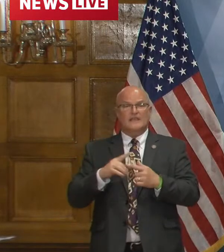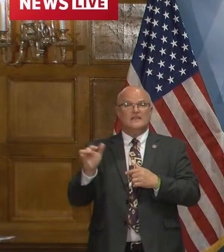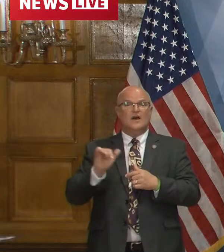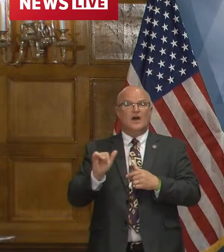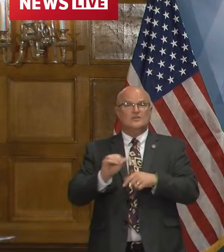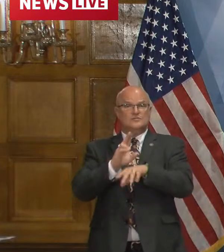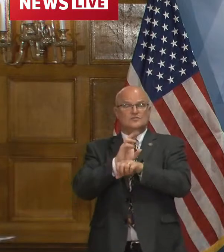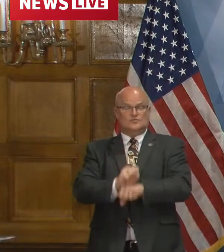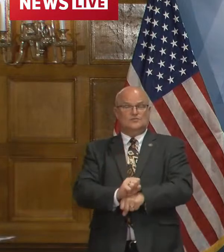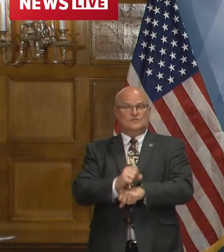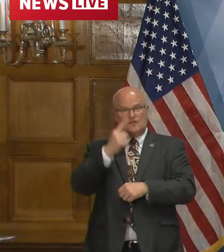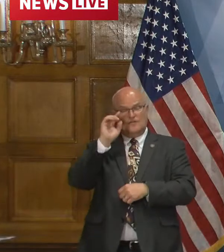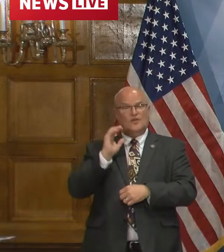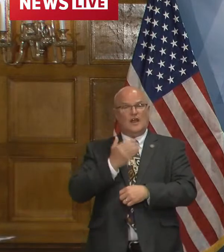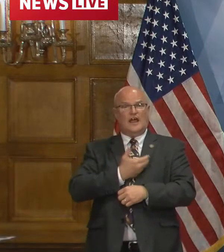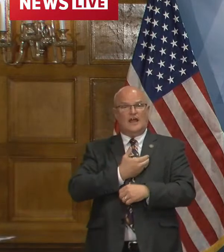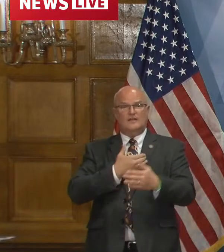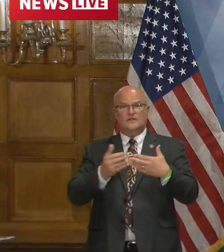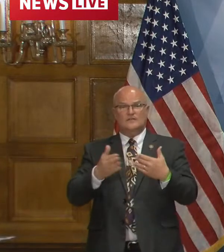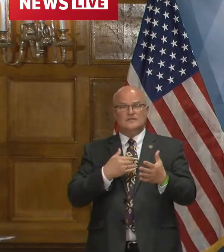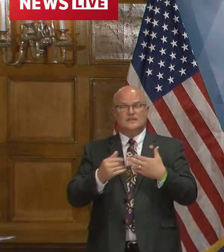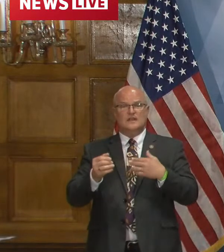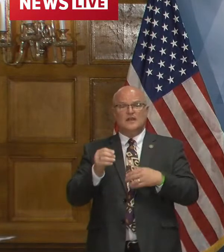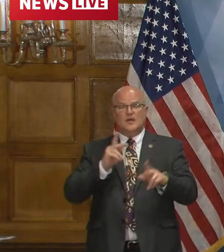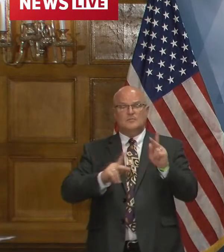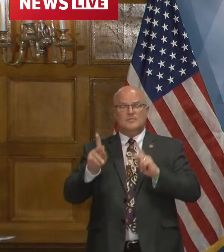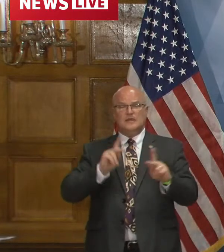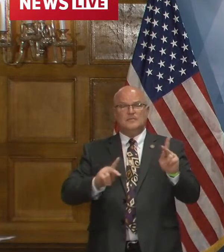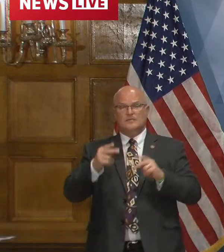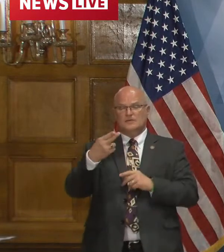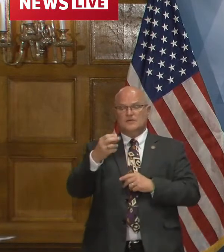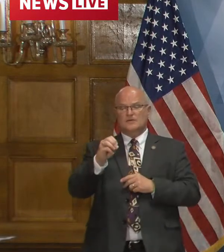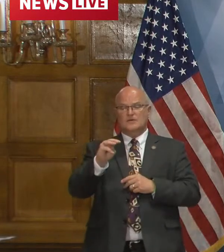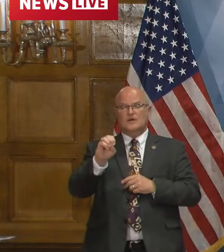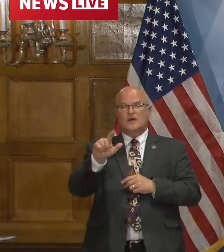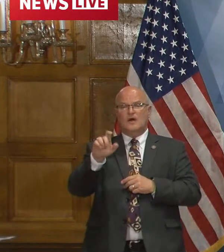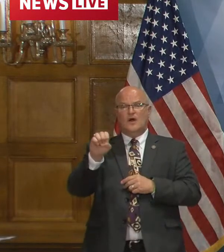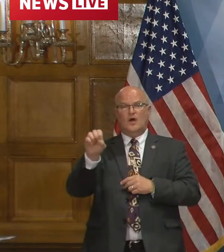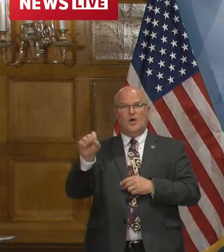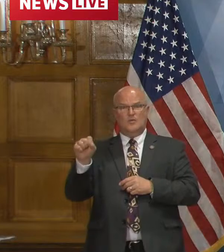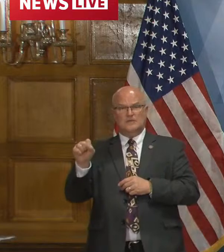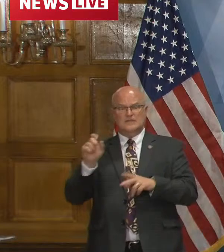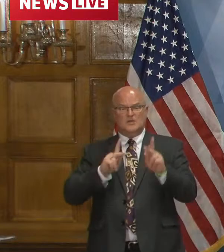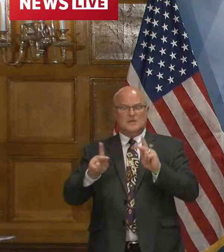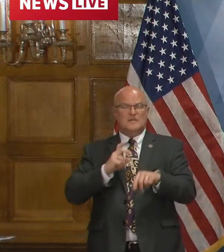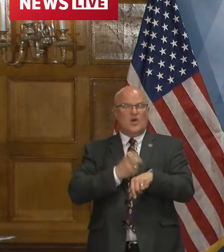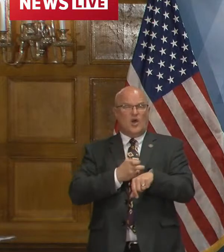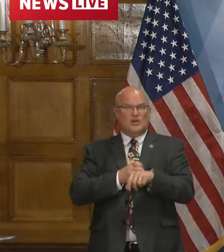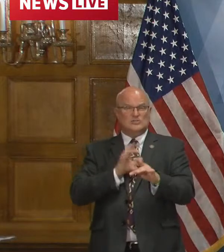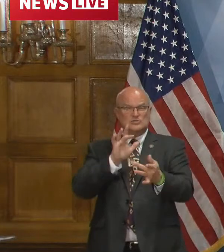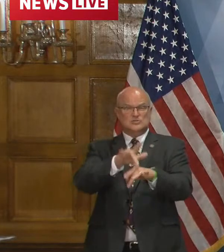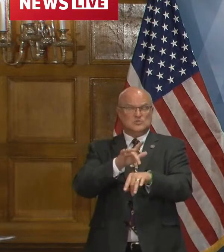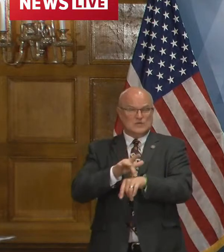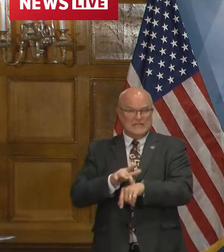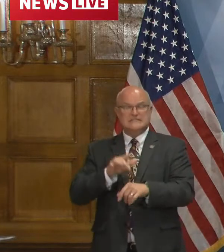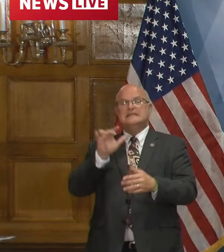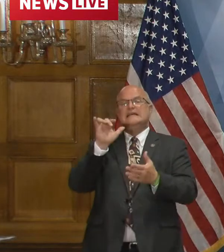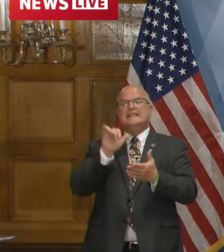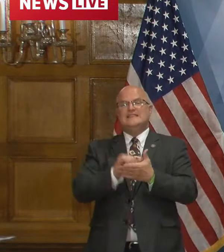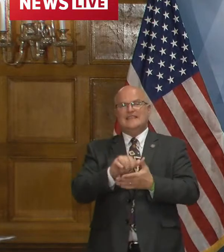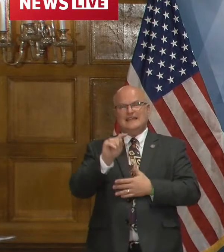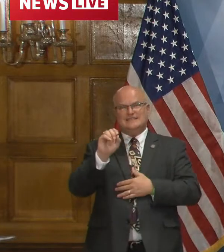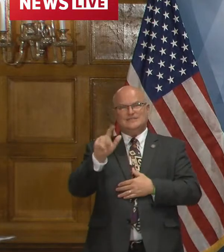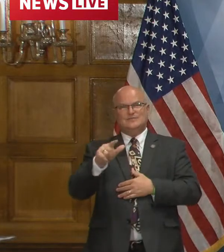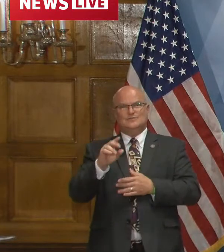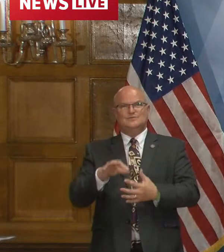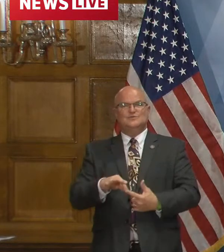so useful to our, whether it's a homeless population or others that are harder to get to. That is the tool